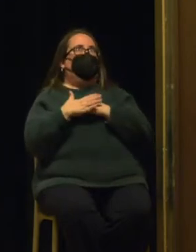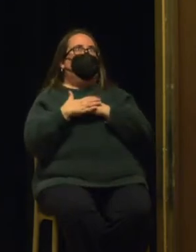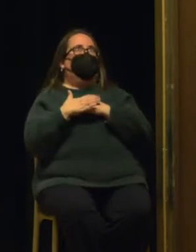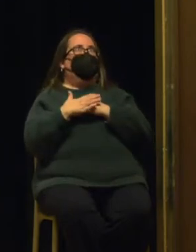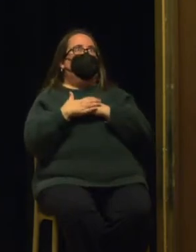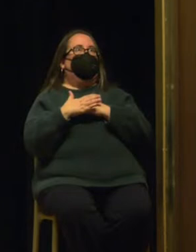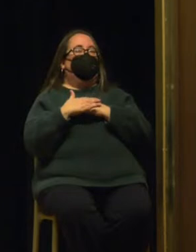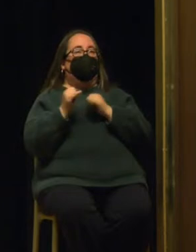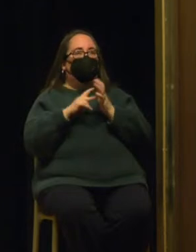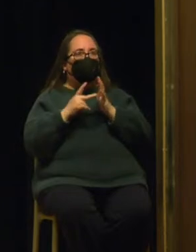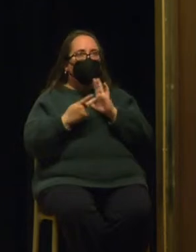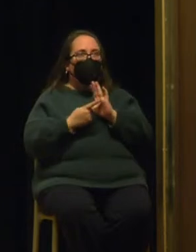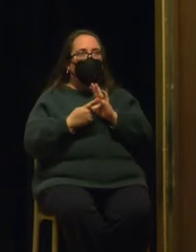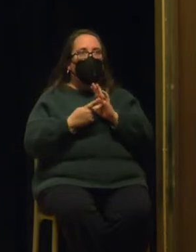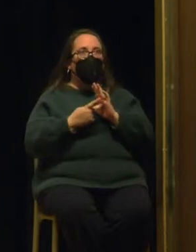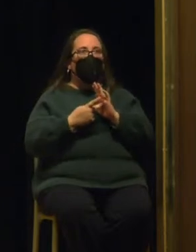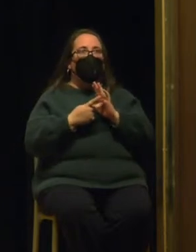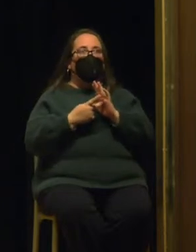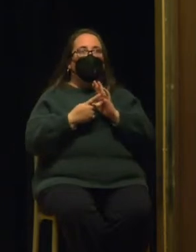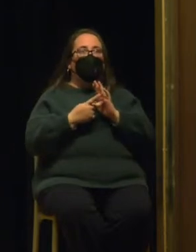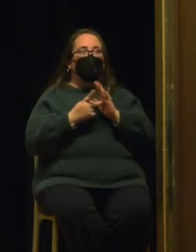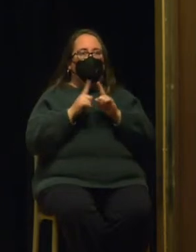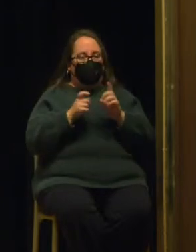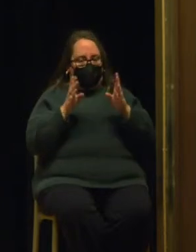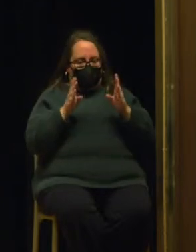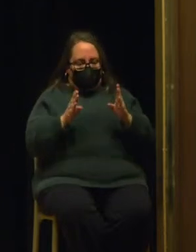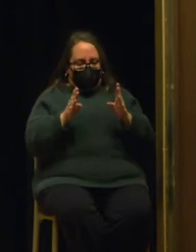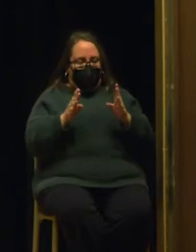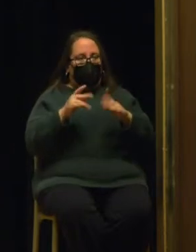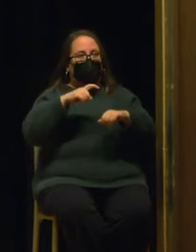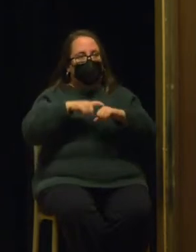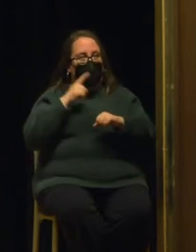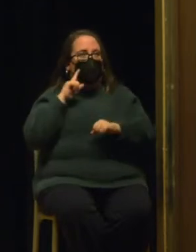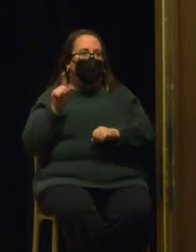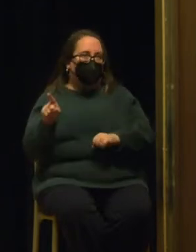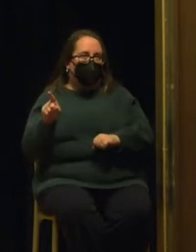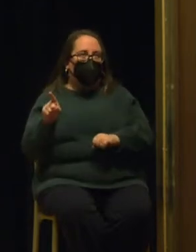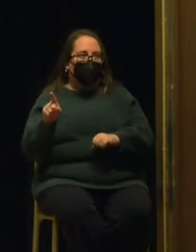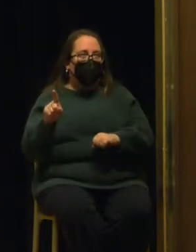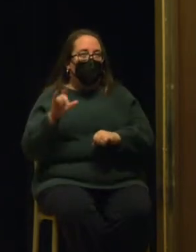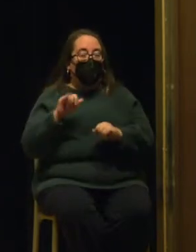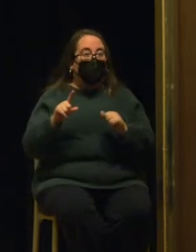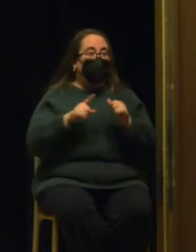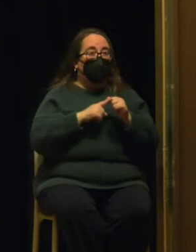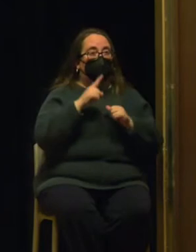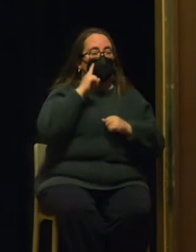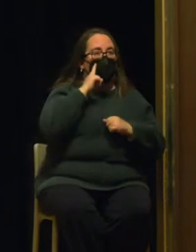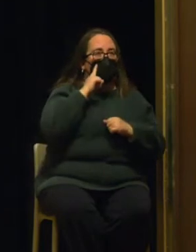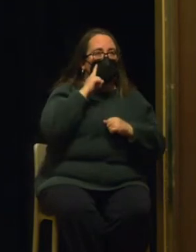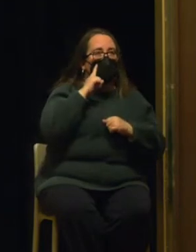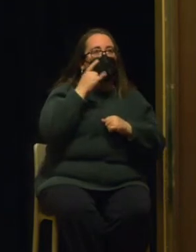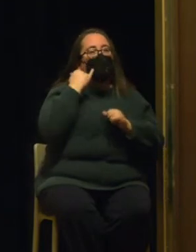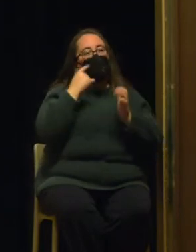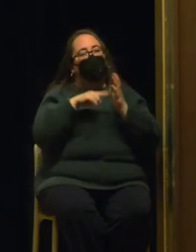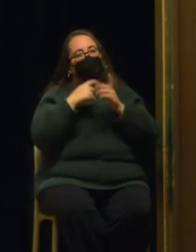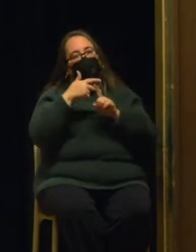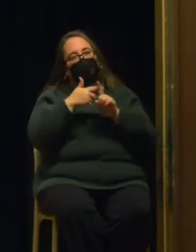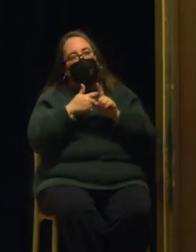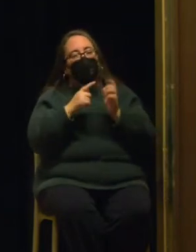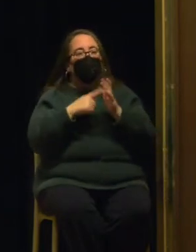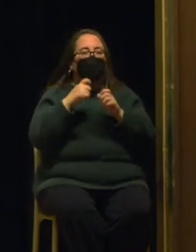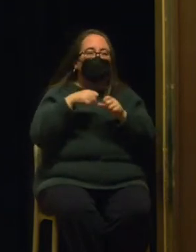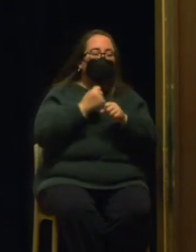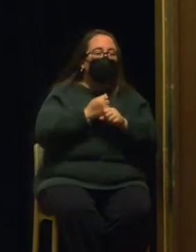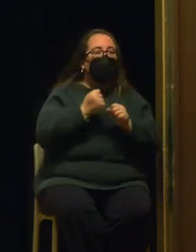it means they got to dedicate time to you. That's their first thought, whether it's once a quarter, once a